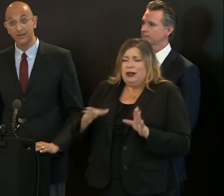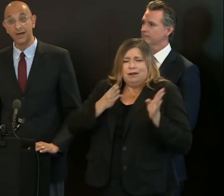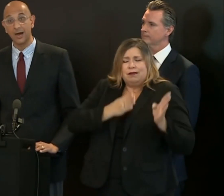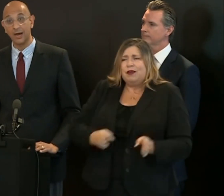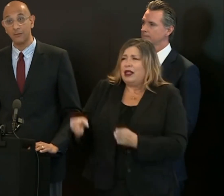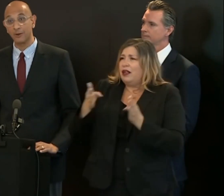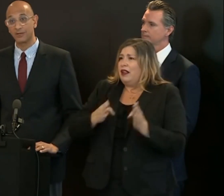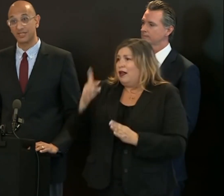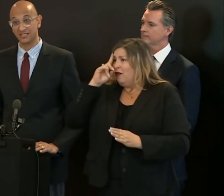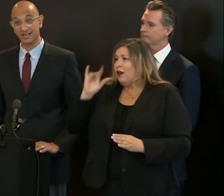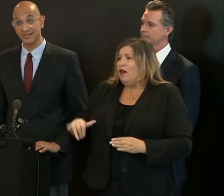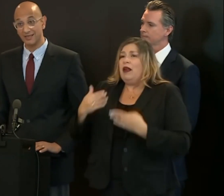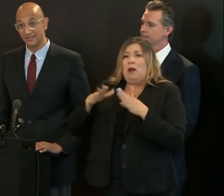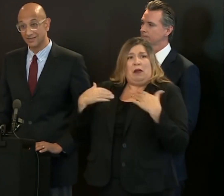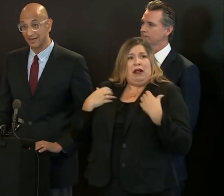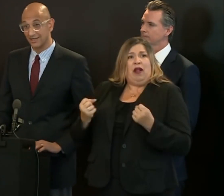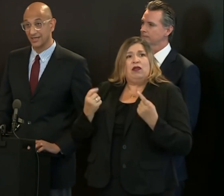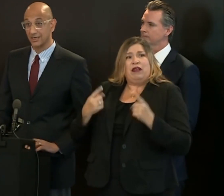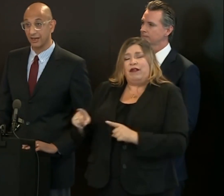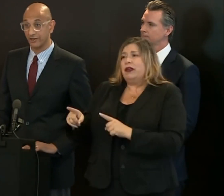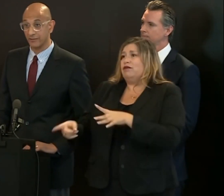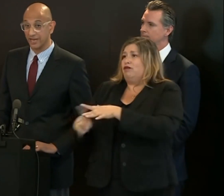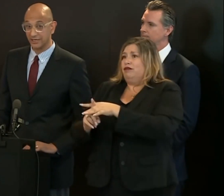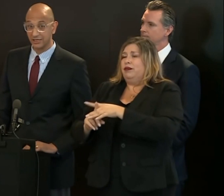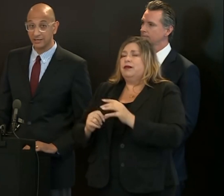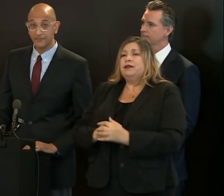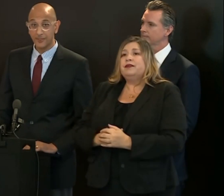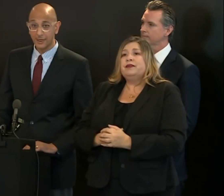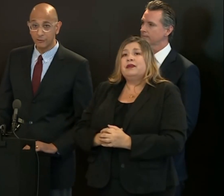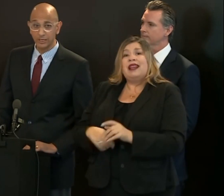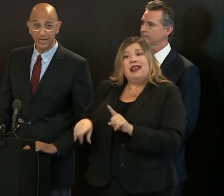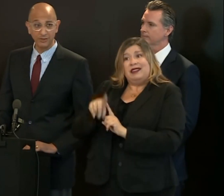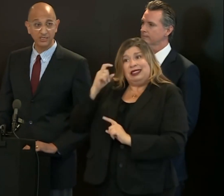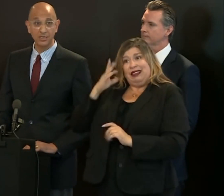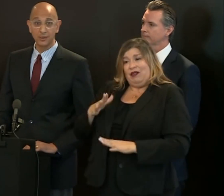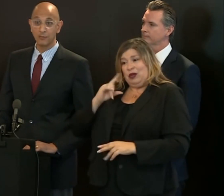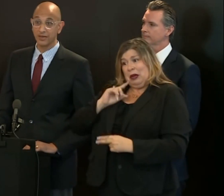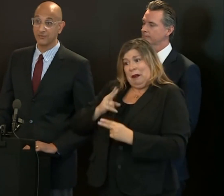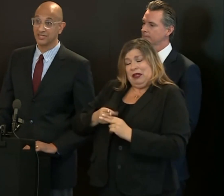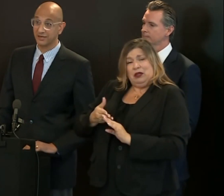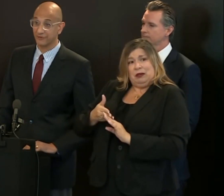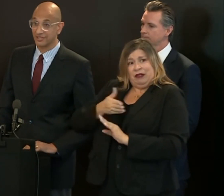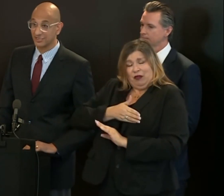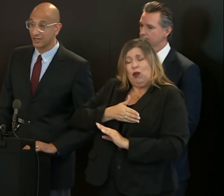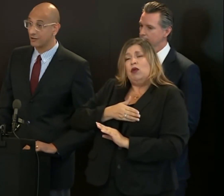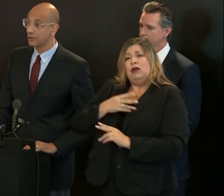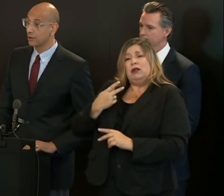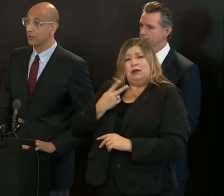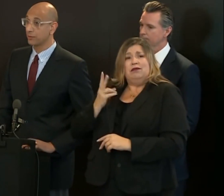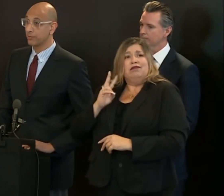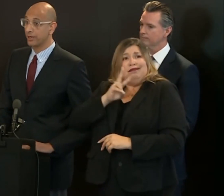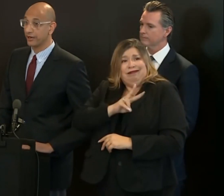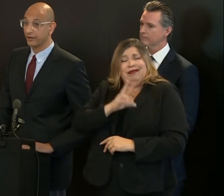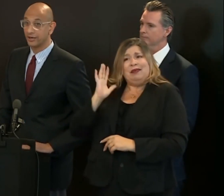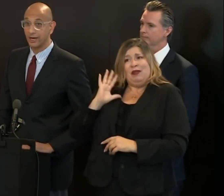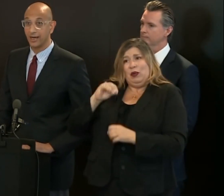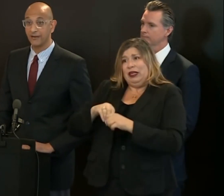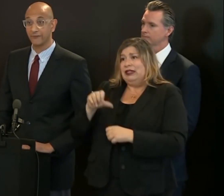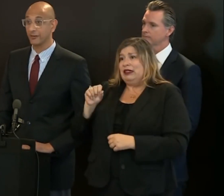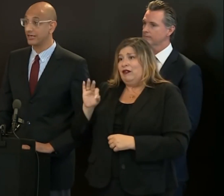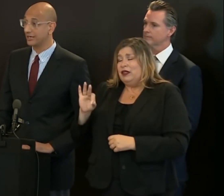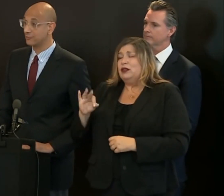event. Just like this, as the governor mentioned, when I was with him in San Francisco, we